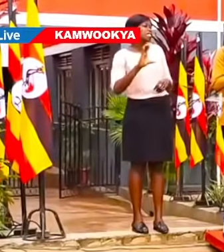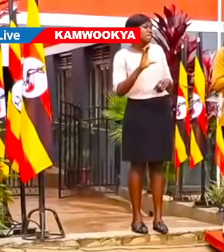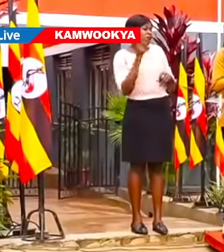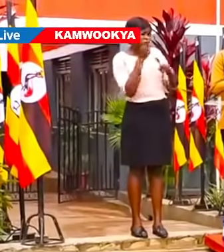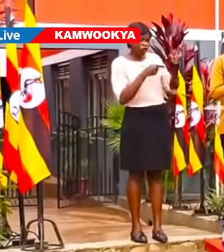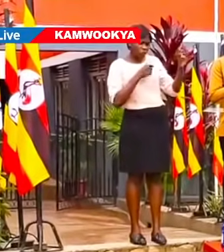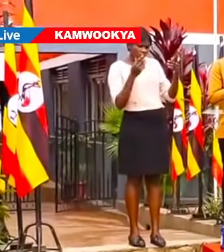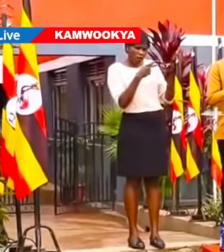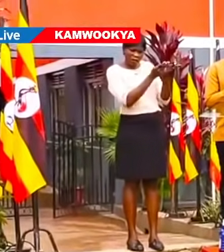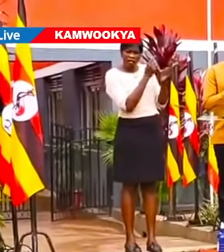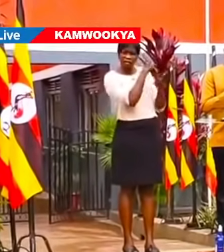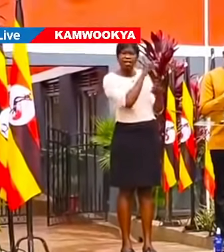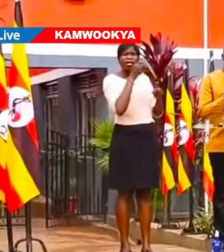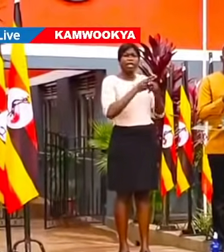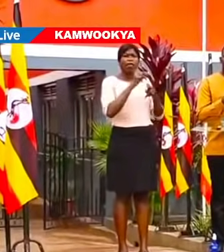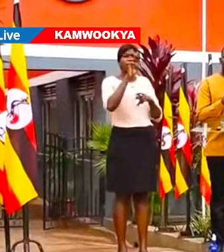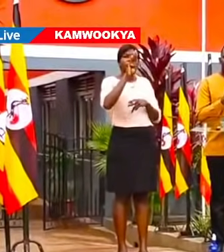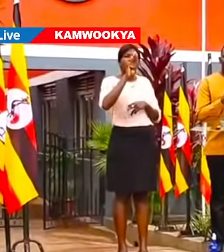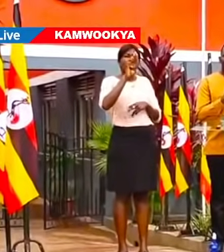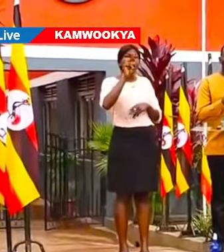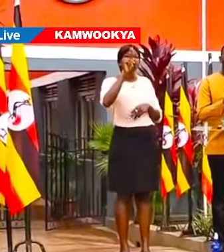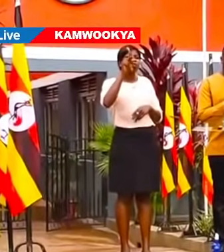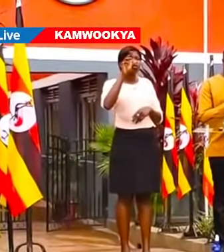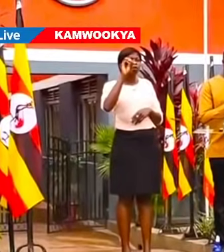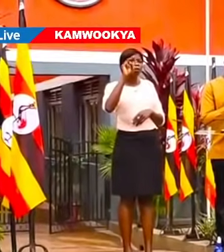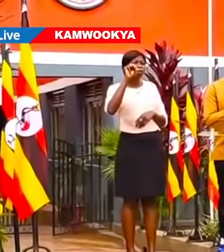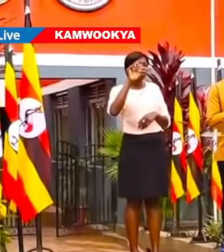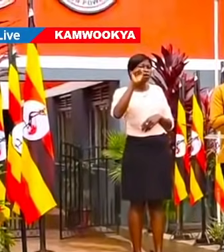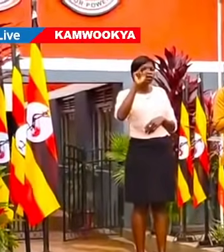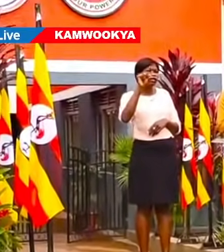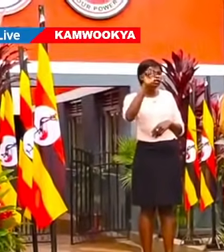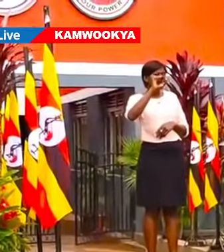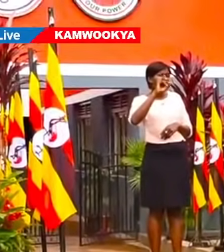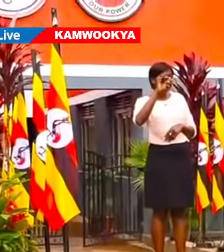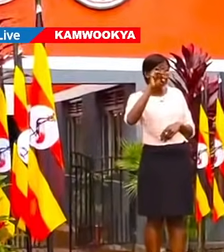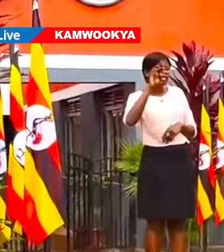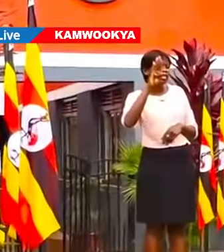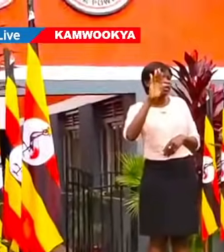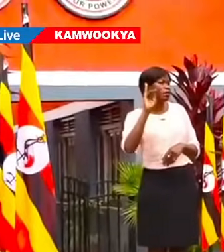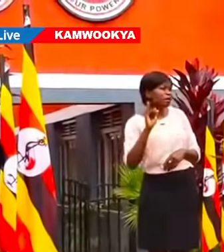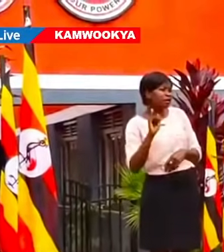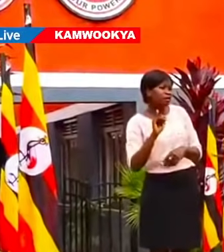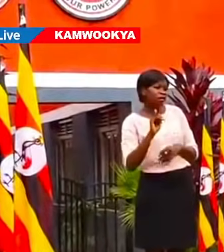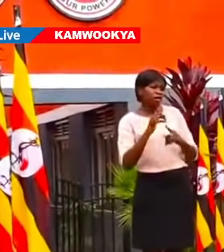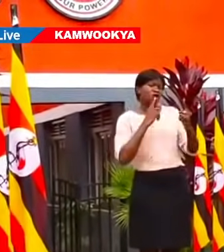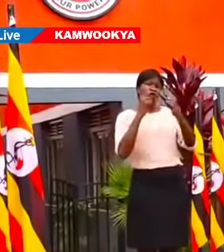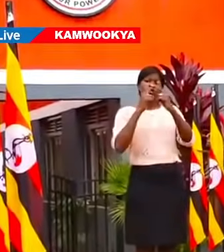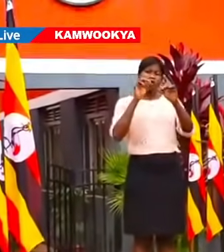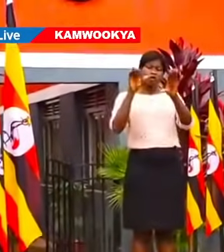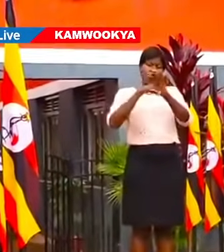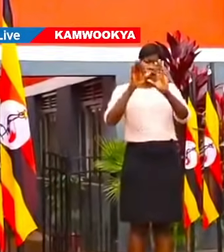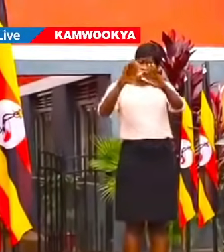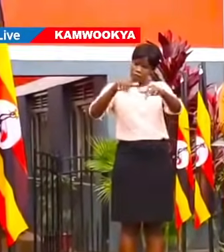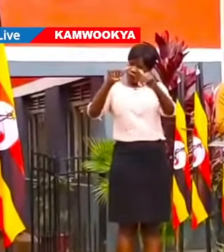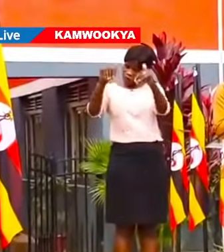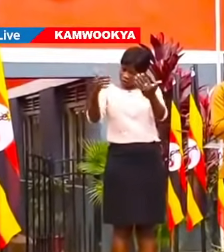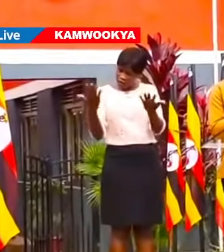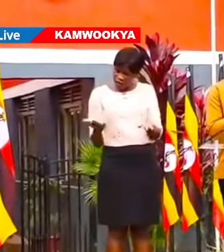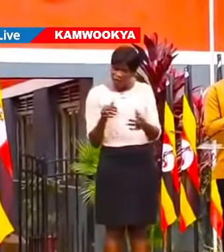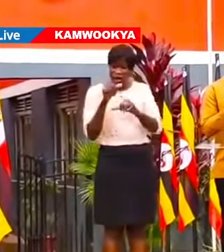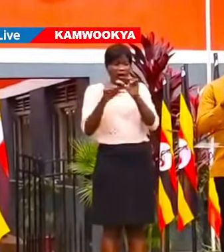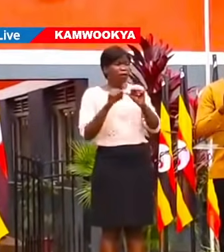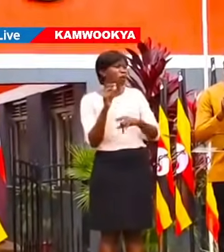Bukoma Nsimbi, called Maurice Abongo, was speaking to members of parliament on the Defense and Internal Affairs